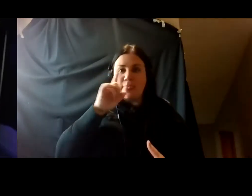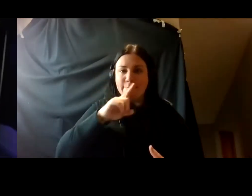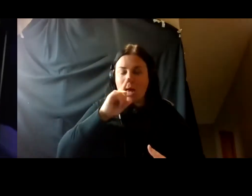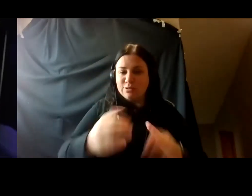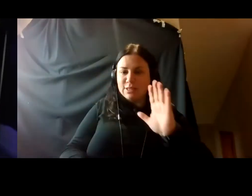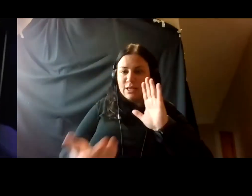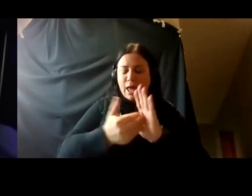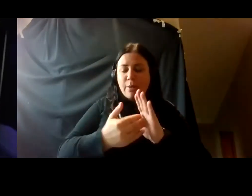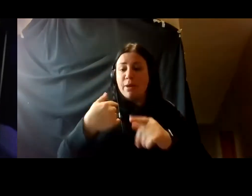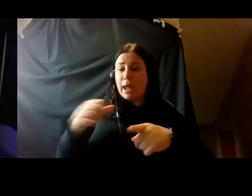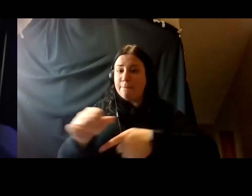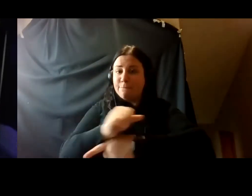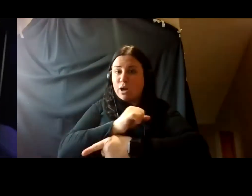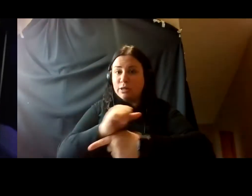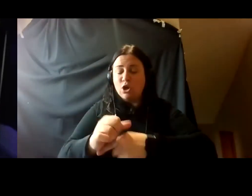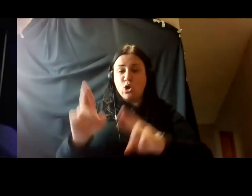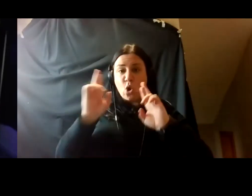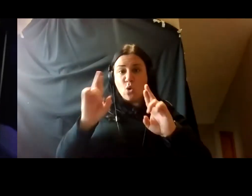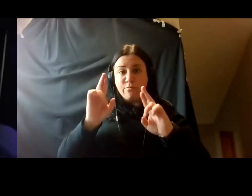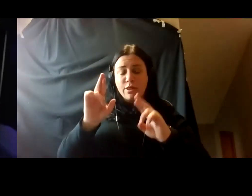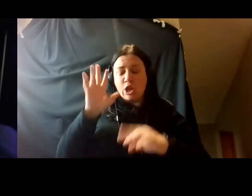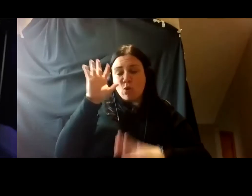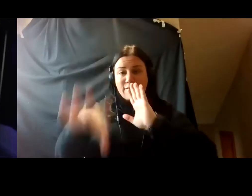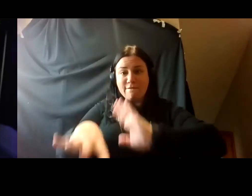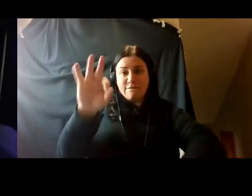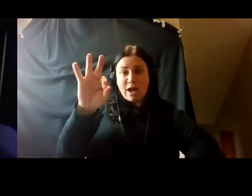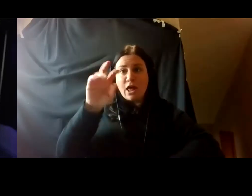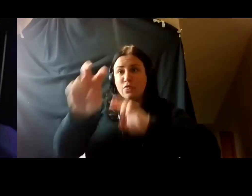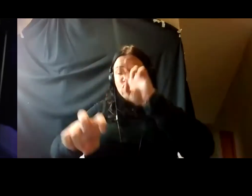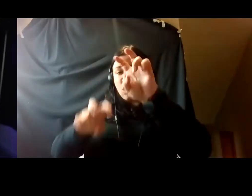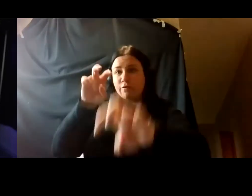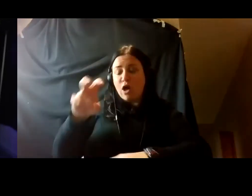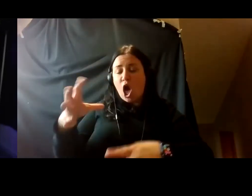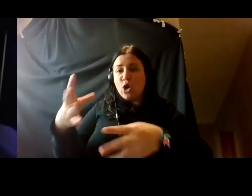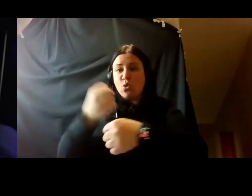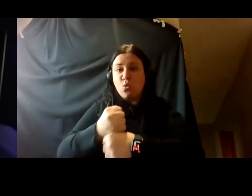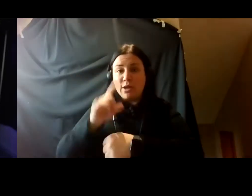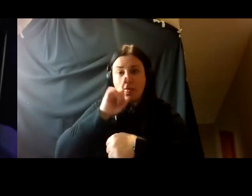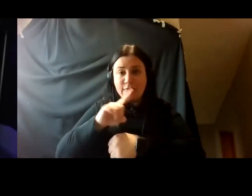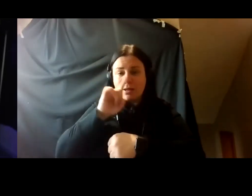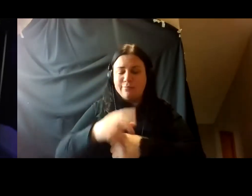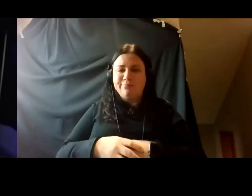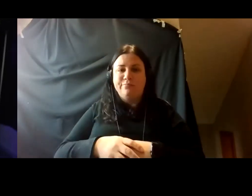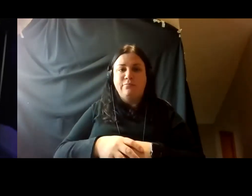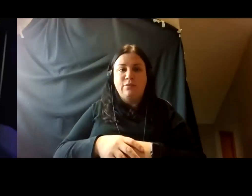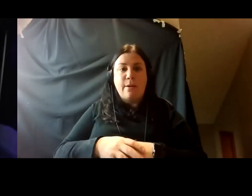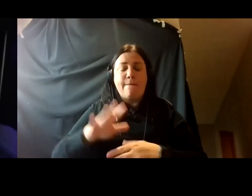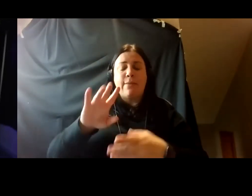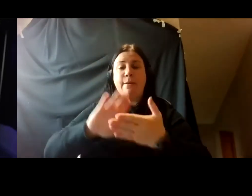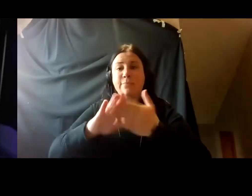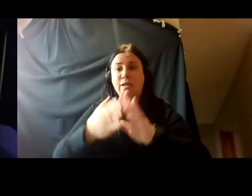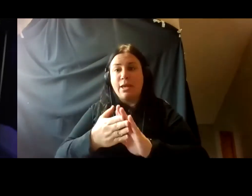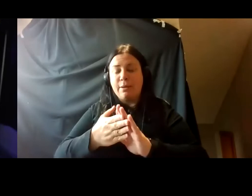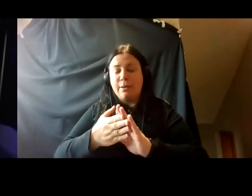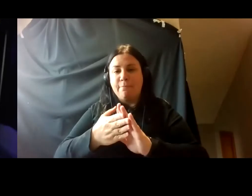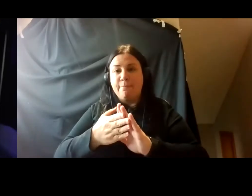hope that one time I will find that carnival, I will find that fair, and I will win that Mighty Mouse. Might have been delusional as a little kid, but it became my side hustle because